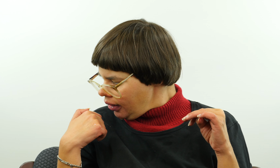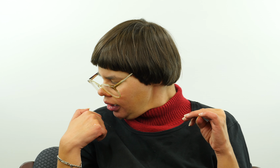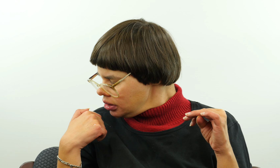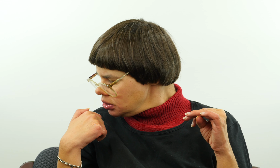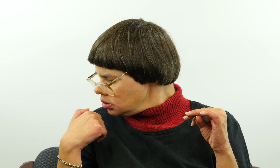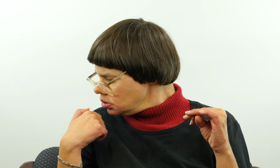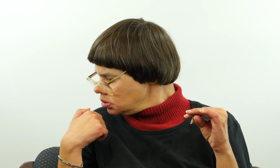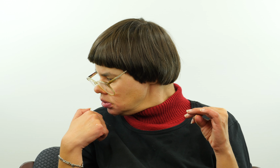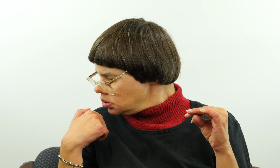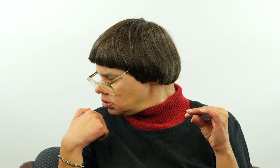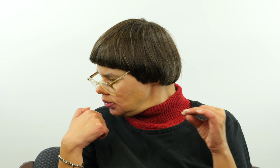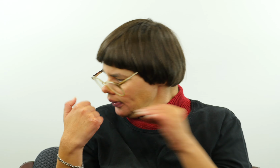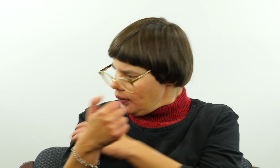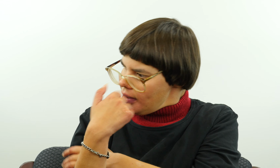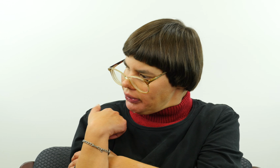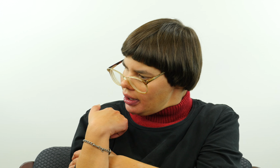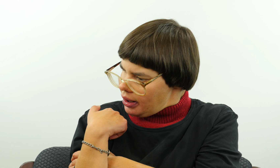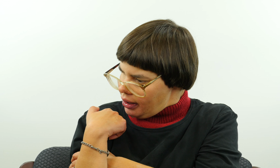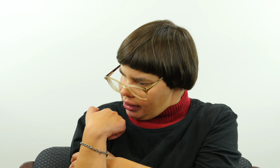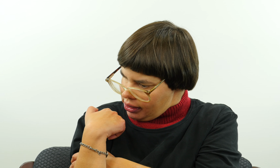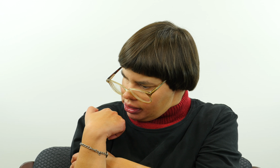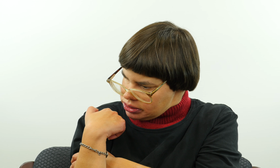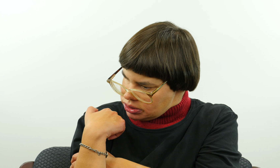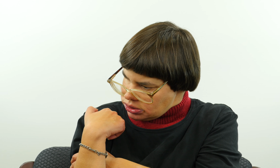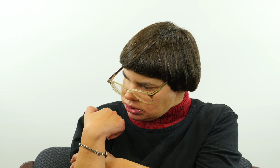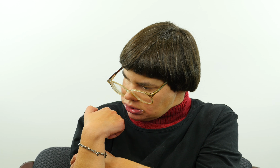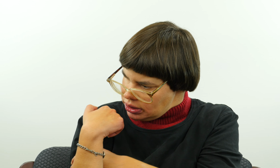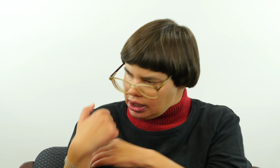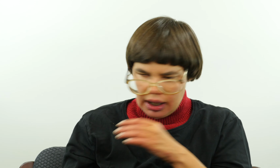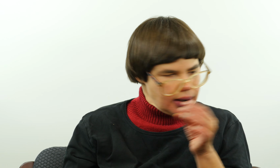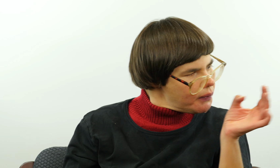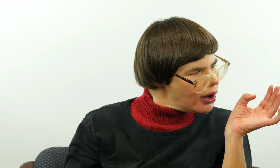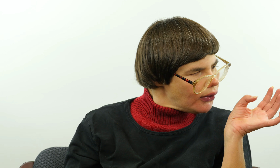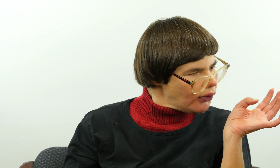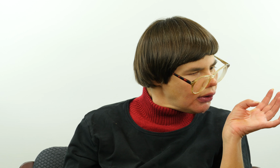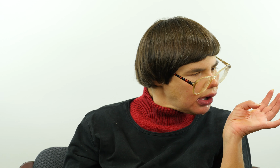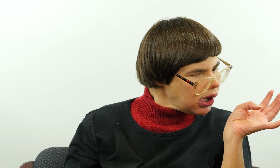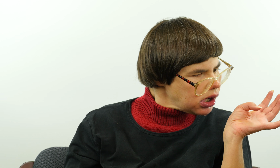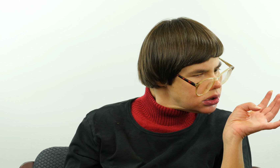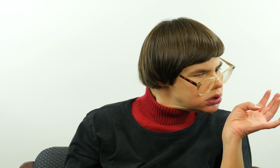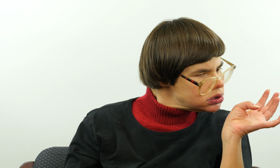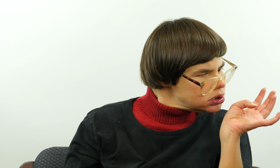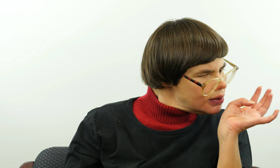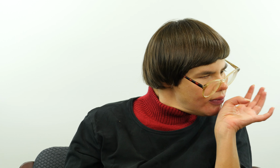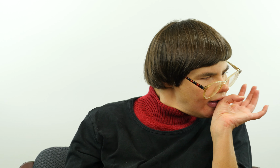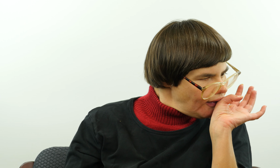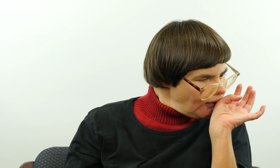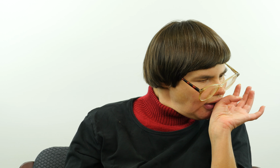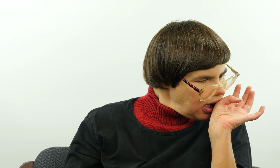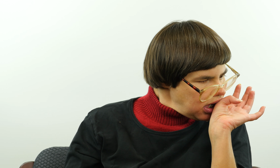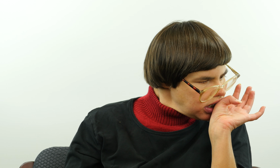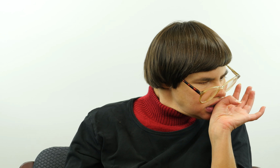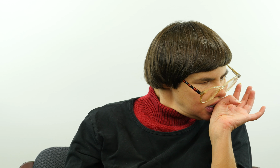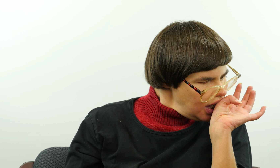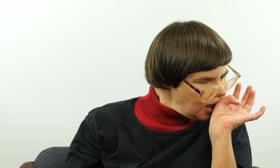What's going on this month, Emily? My birthday. Your birthday? Yeah. How old are going to be? Two. Forty? Yeah.